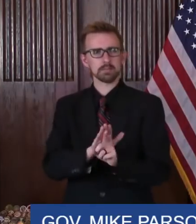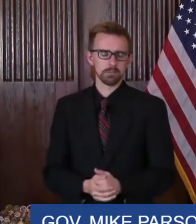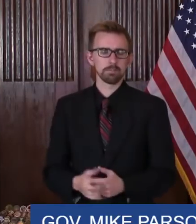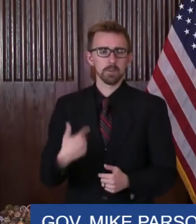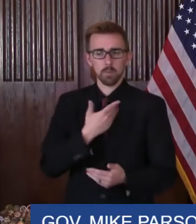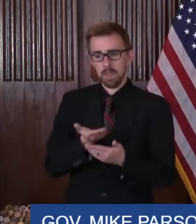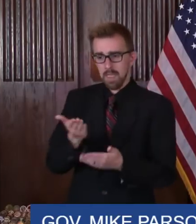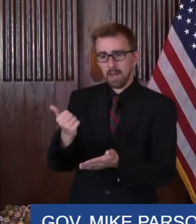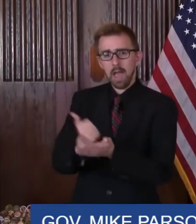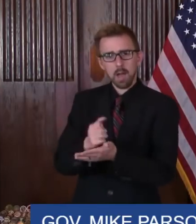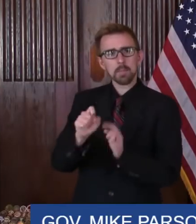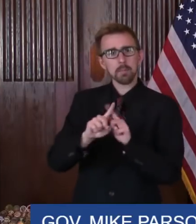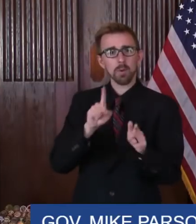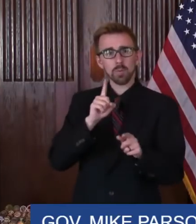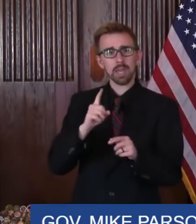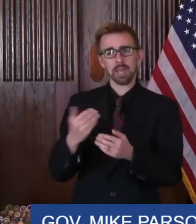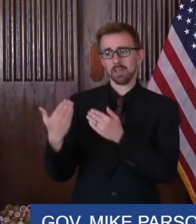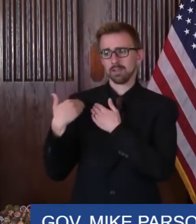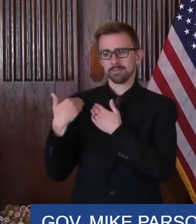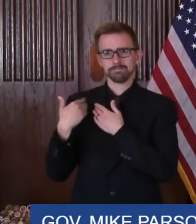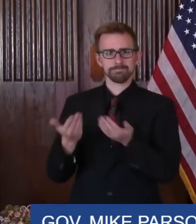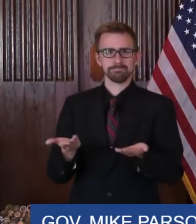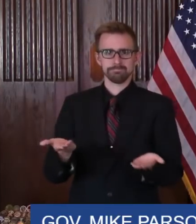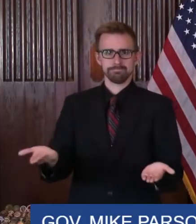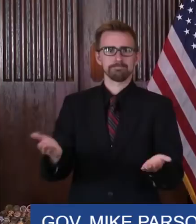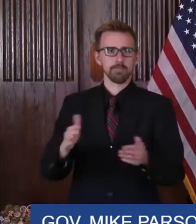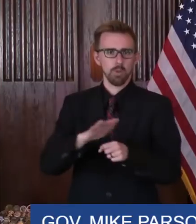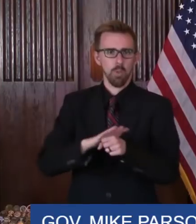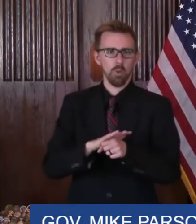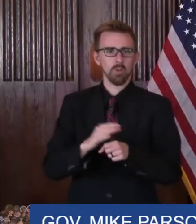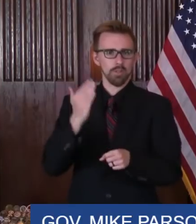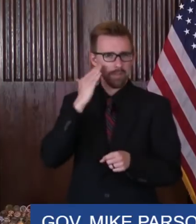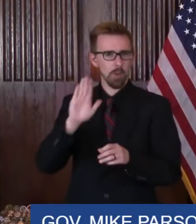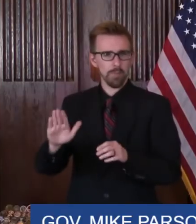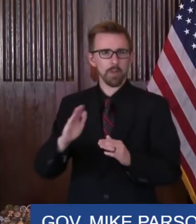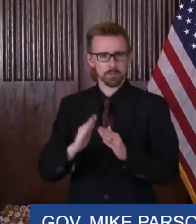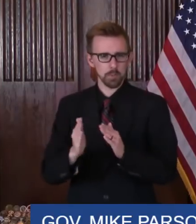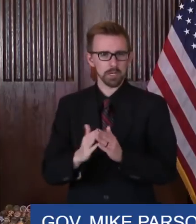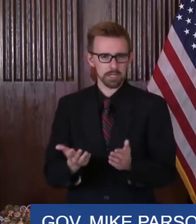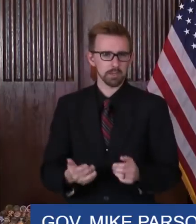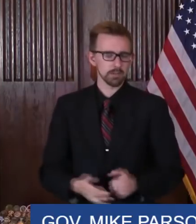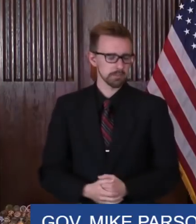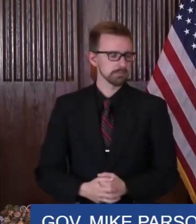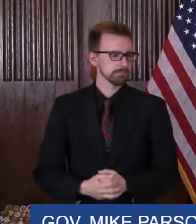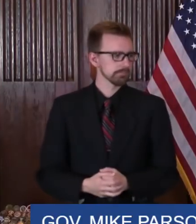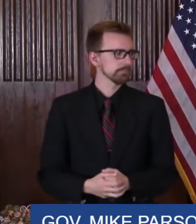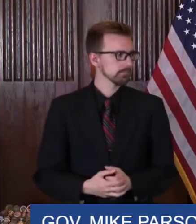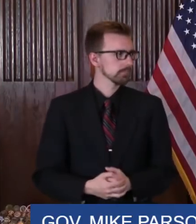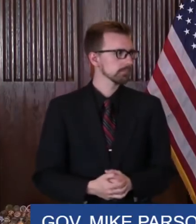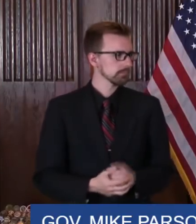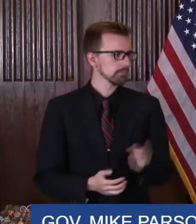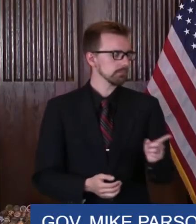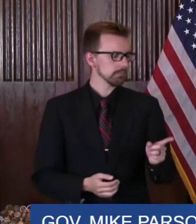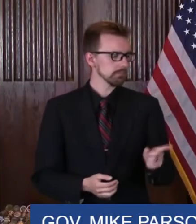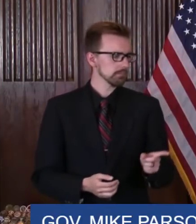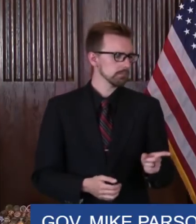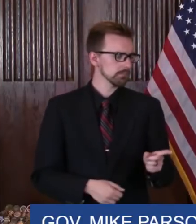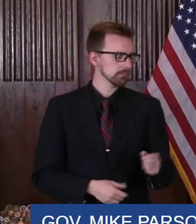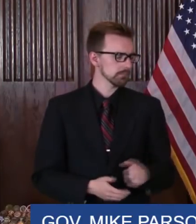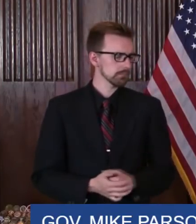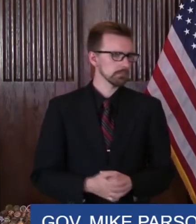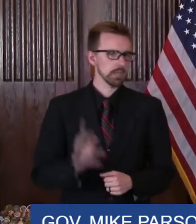again, that's going to fall back to the local levels on both of those issues. All right, thank you. This question is from John